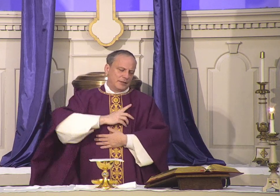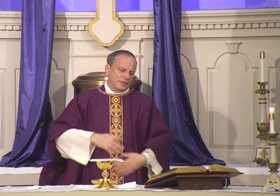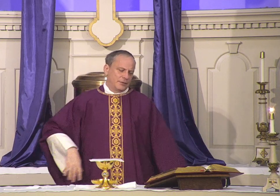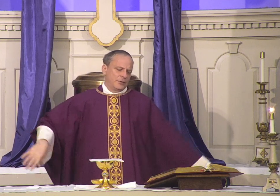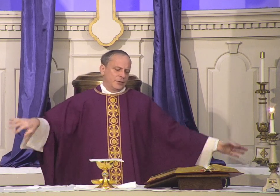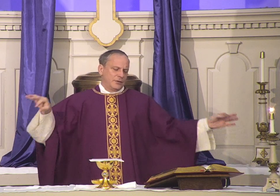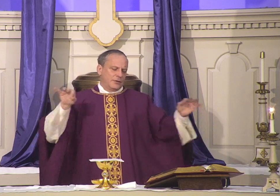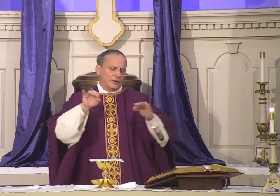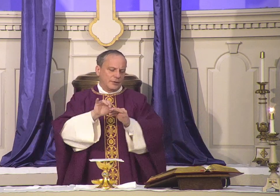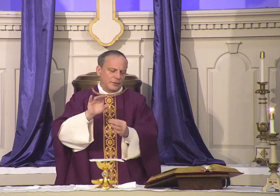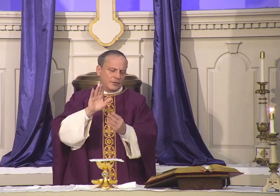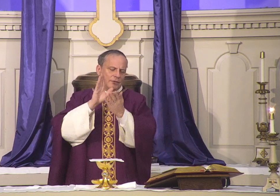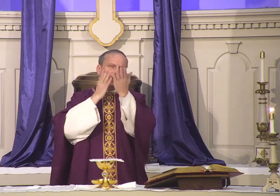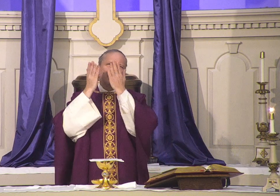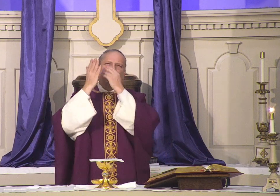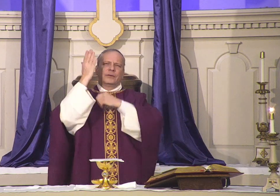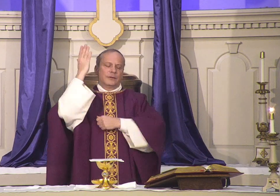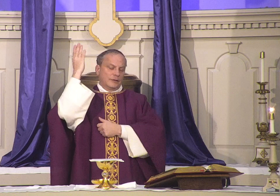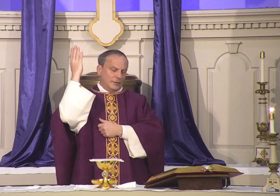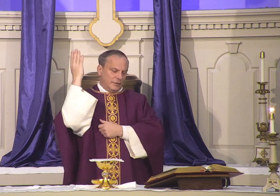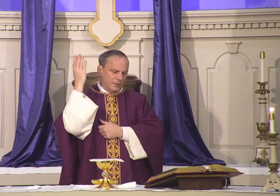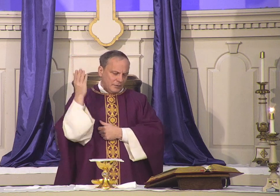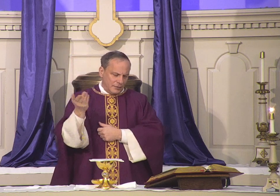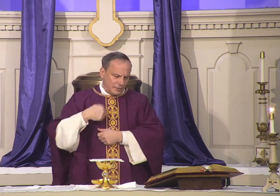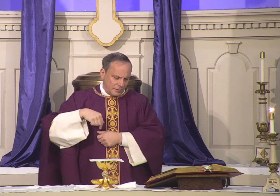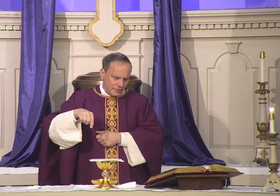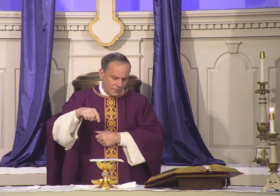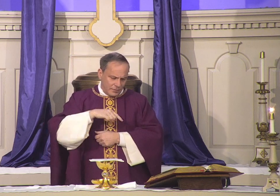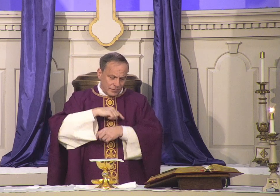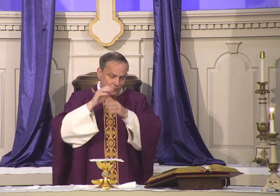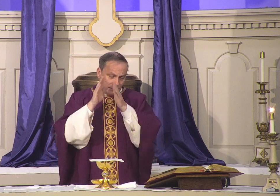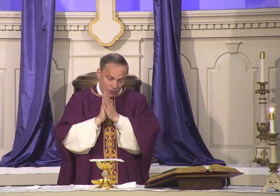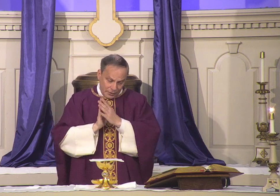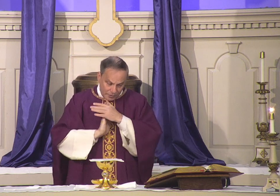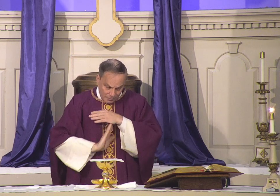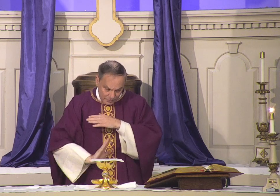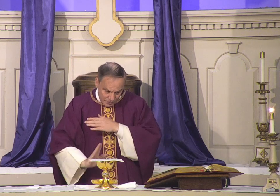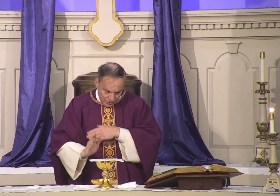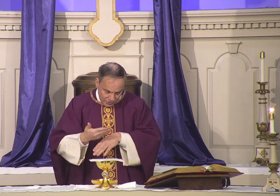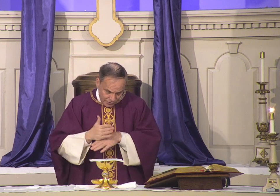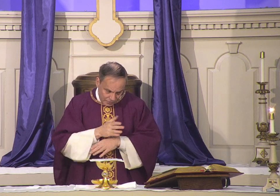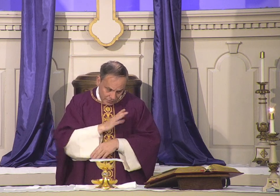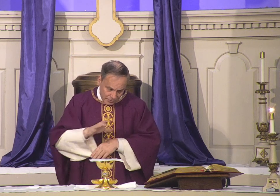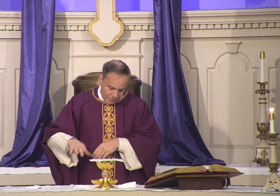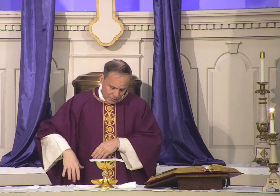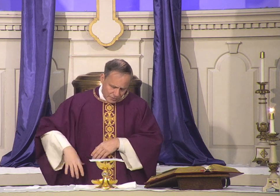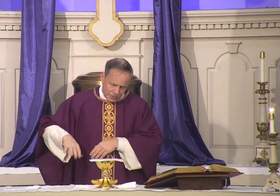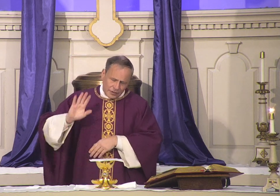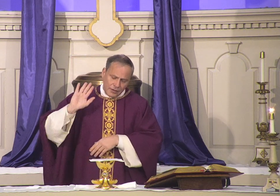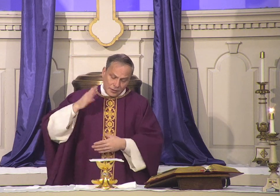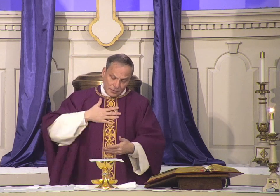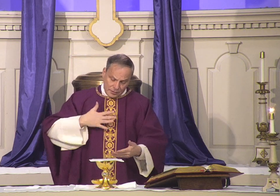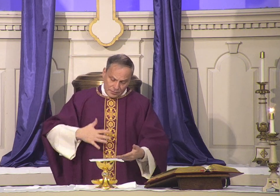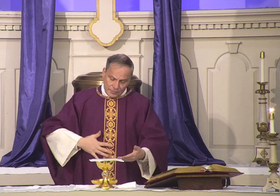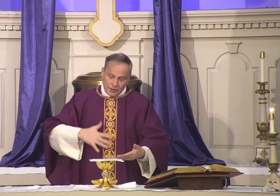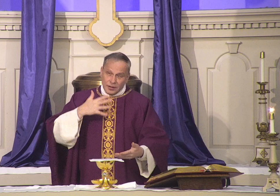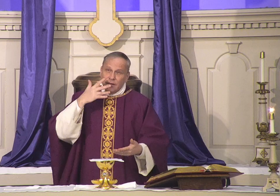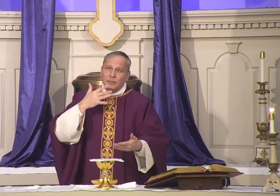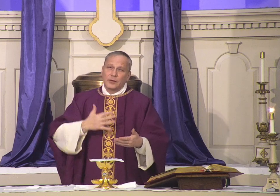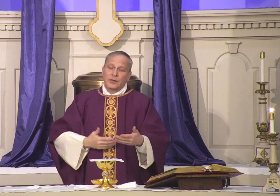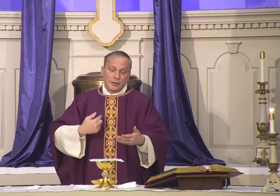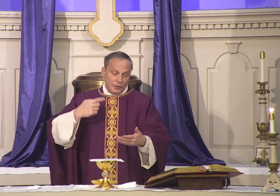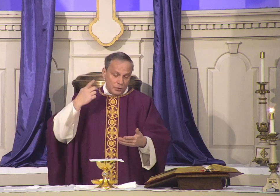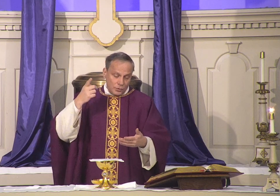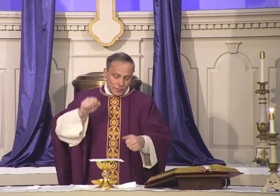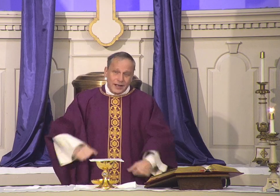chalice of salvation, giving thanks that you have held us worthy to be in your presence and minister to you. Humbly we pray